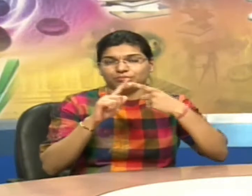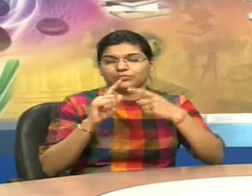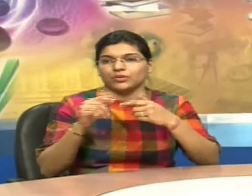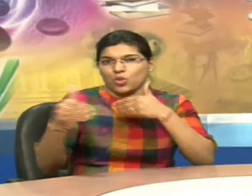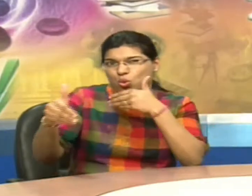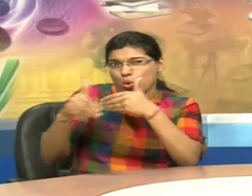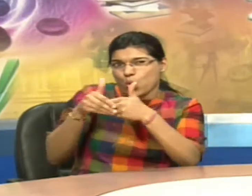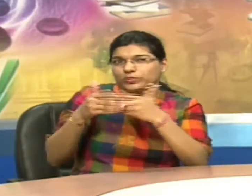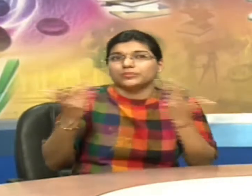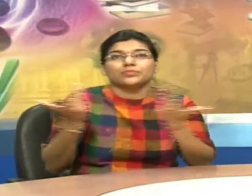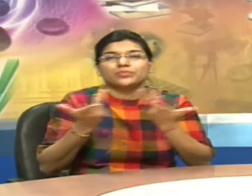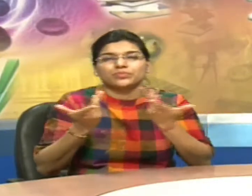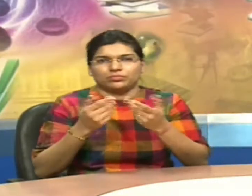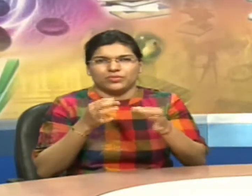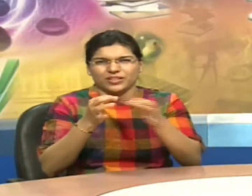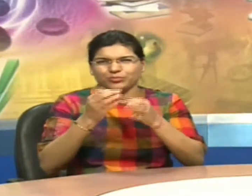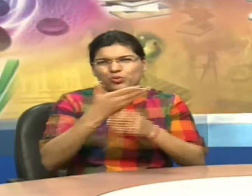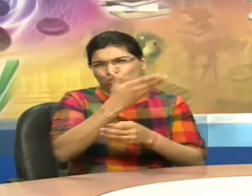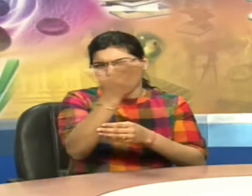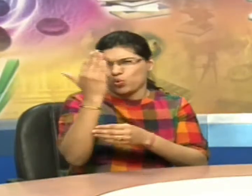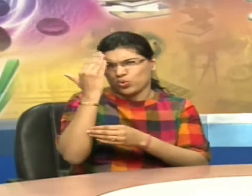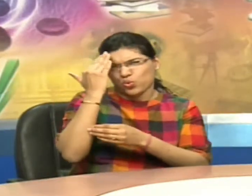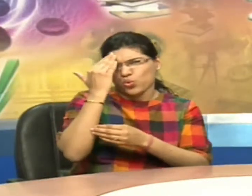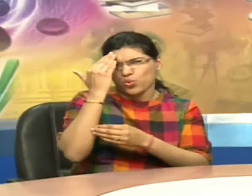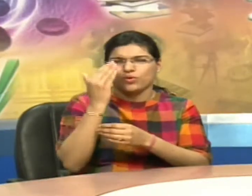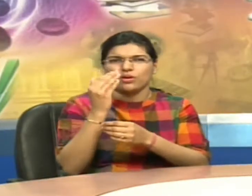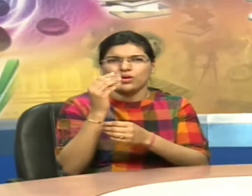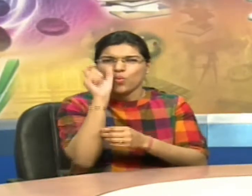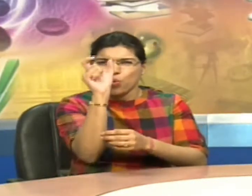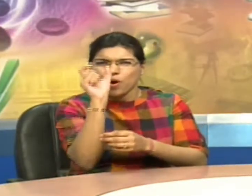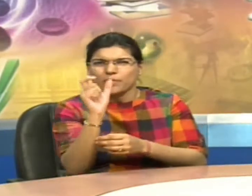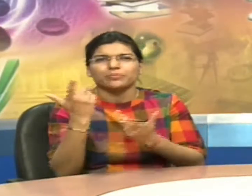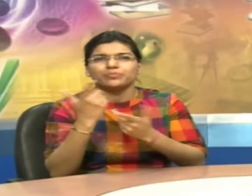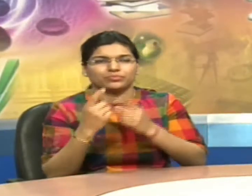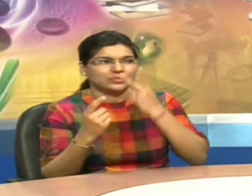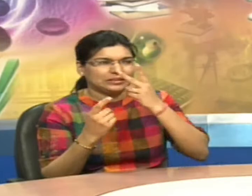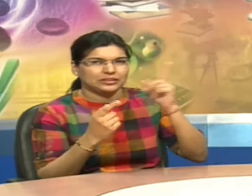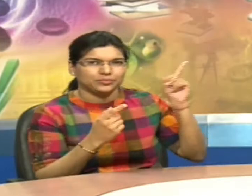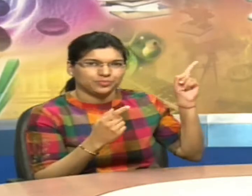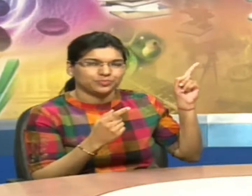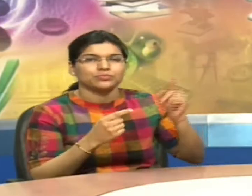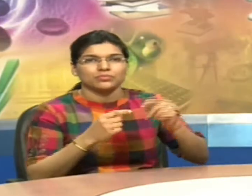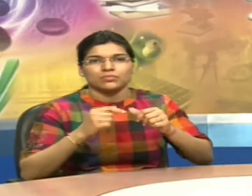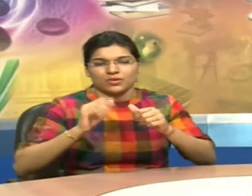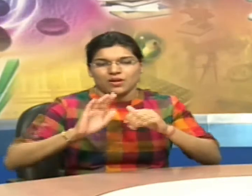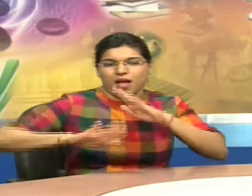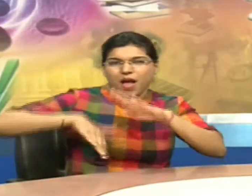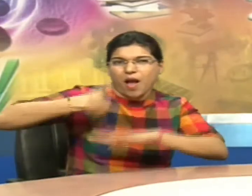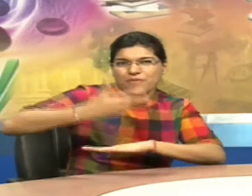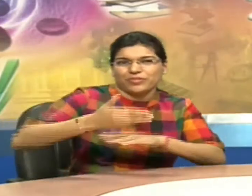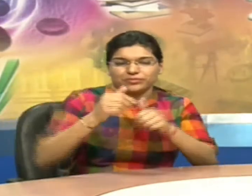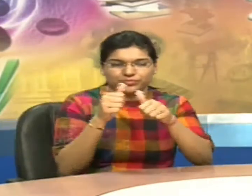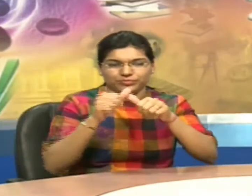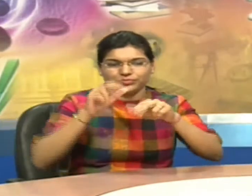First is closed. As you all know, there are different words you can see on the